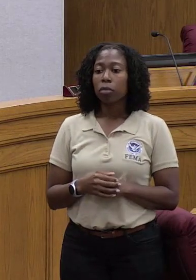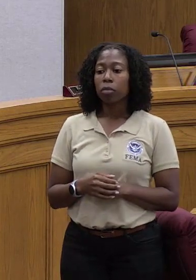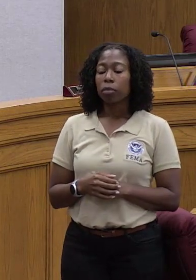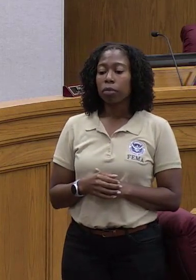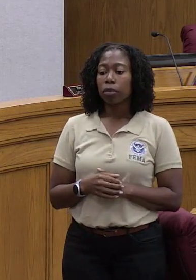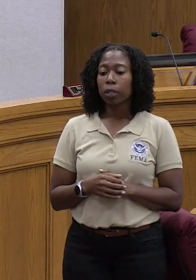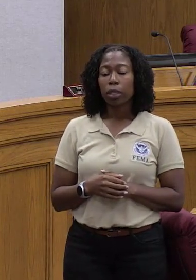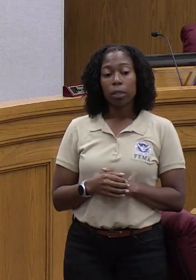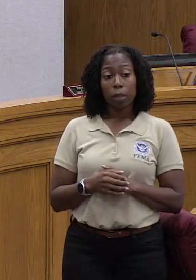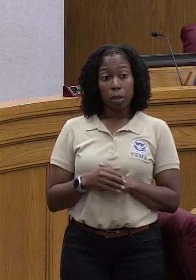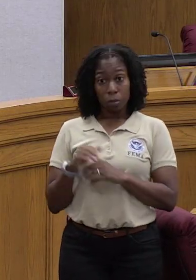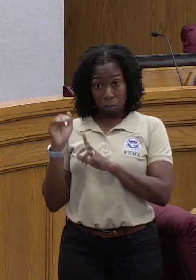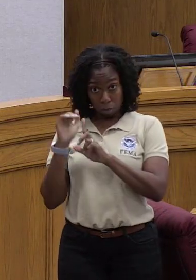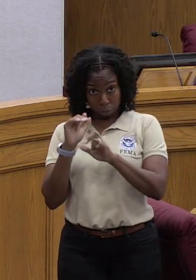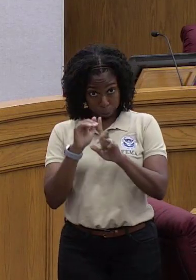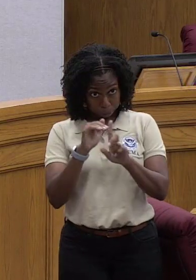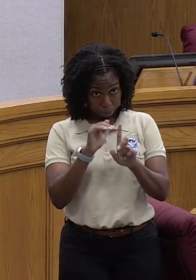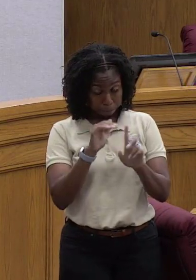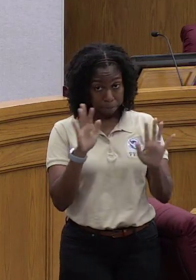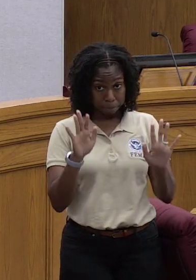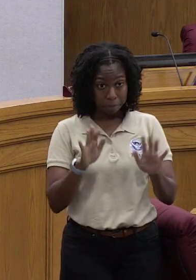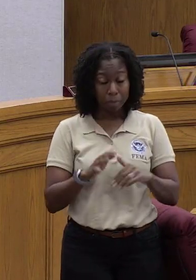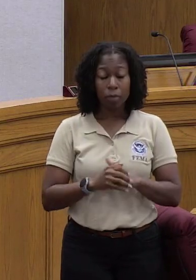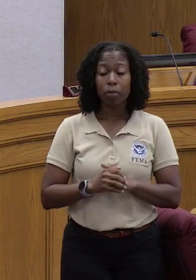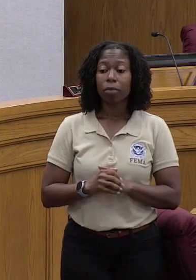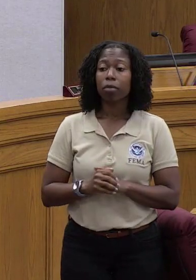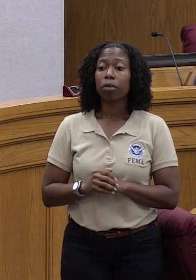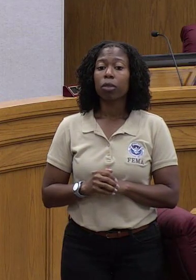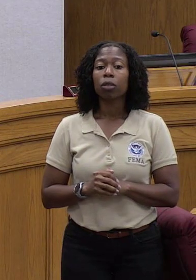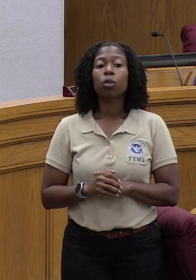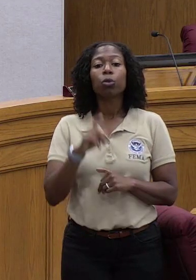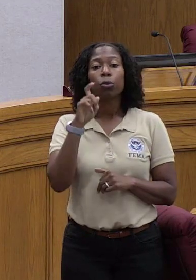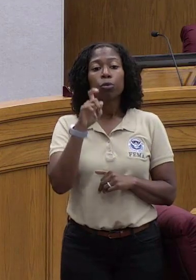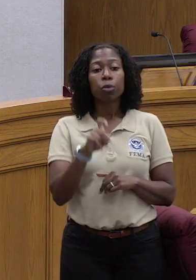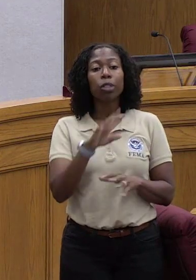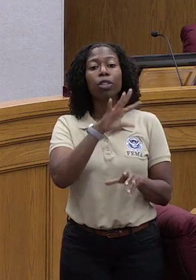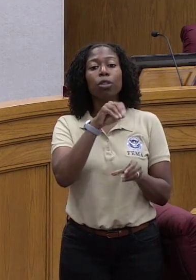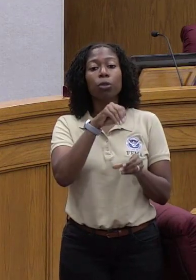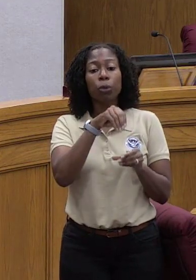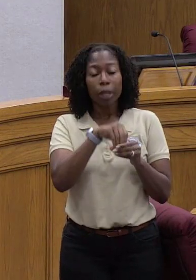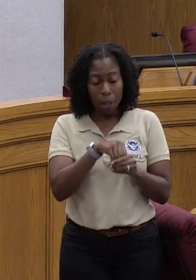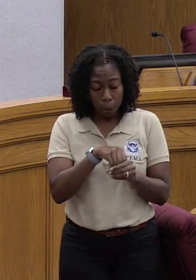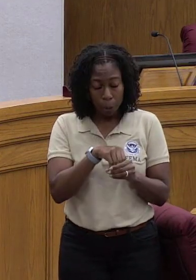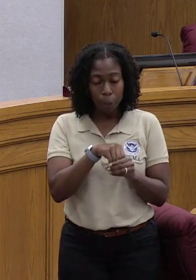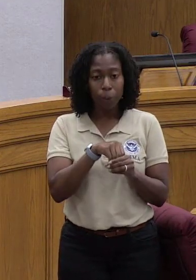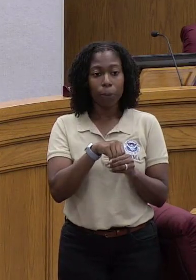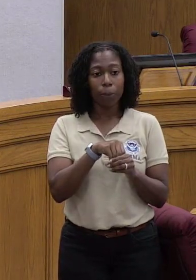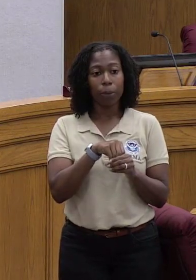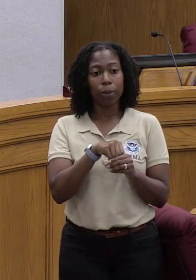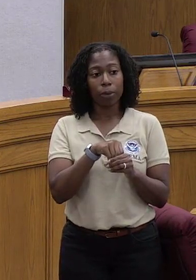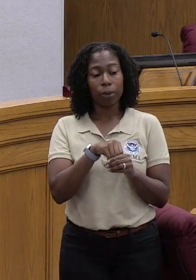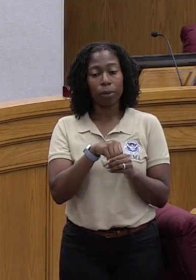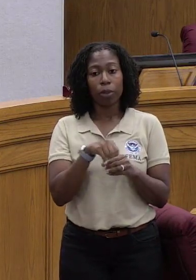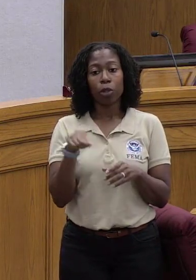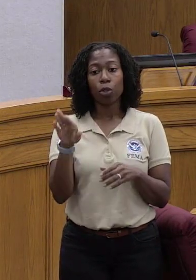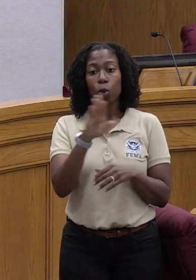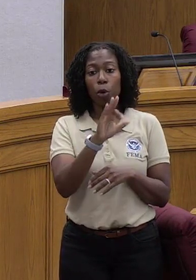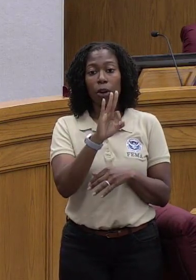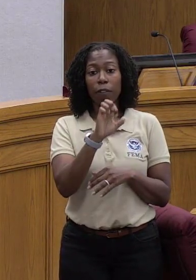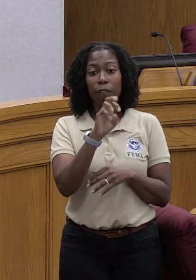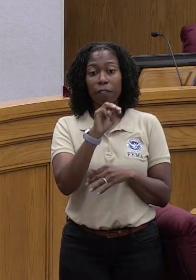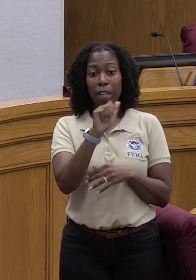want to remind everyone of is that they should include, or they really need to include, their